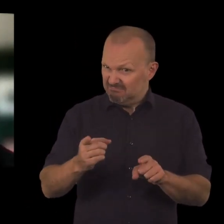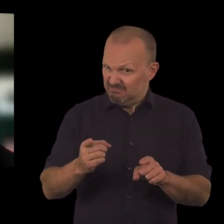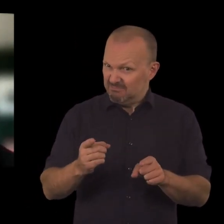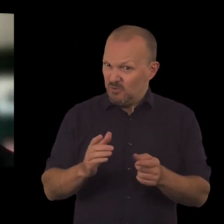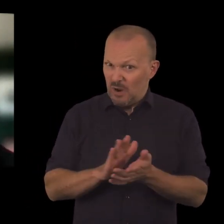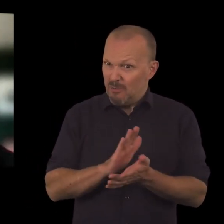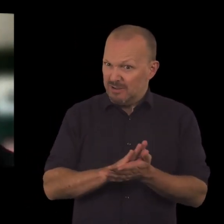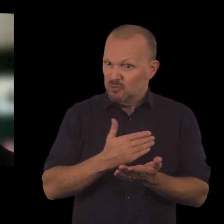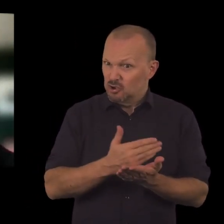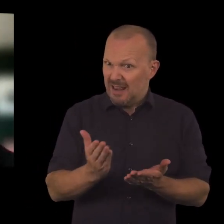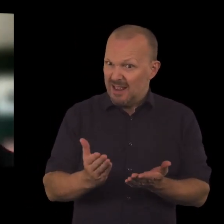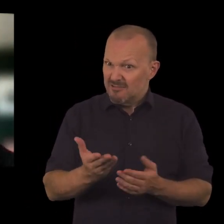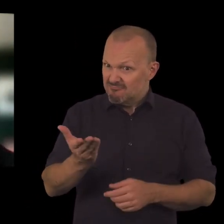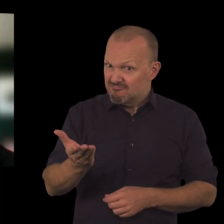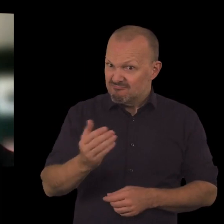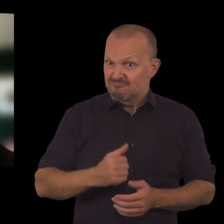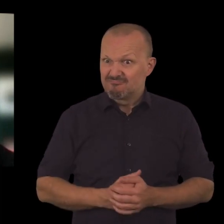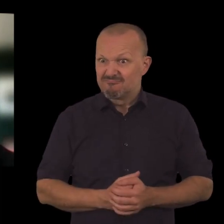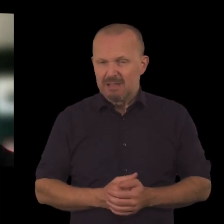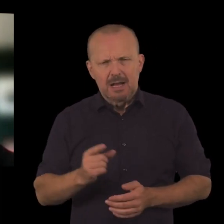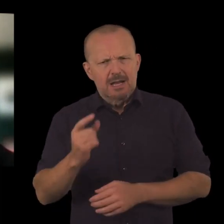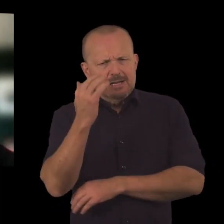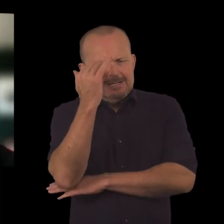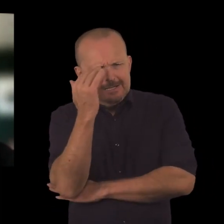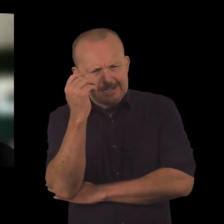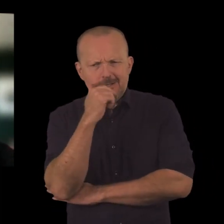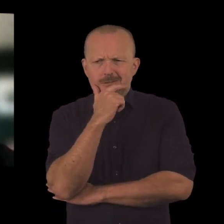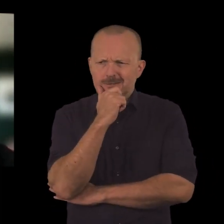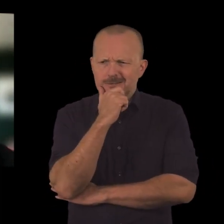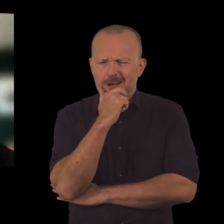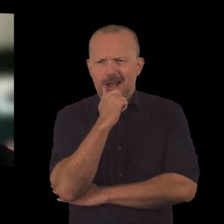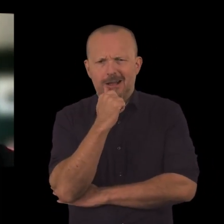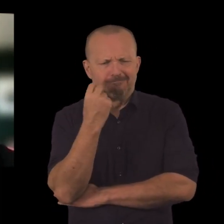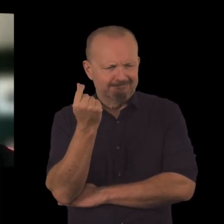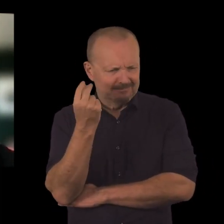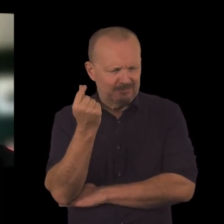Emily, can I throw to you if you're comfortable sharing?